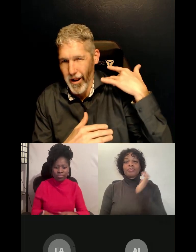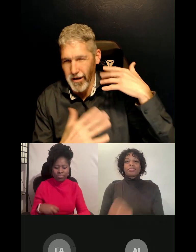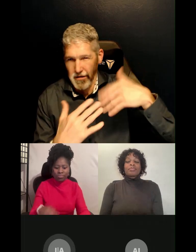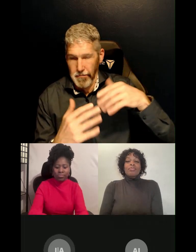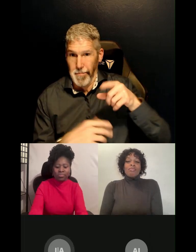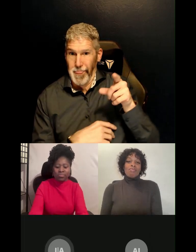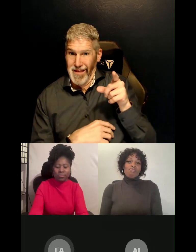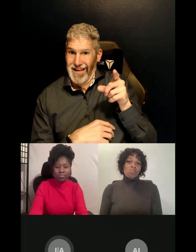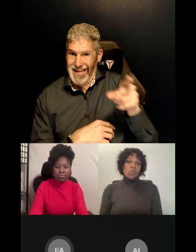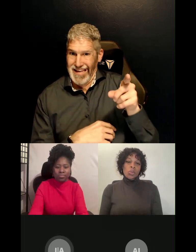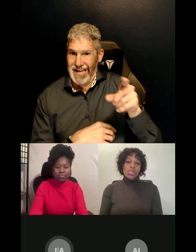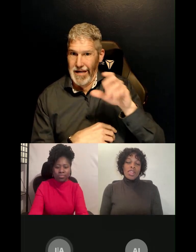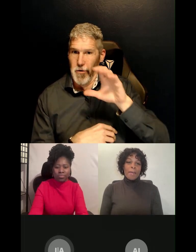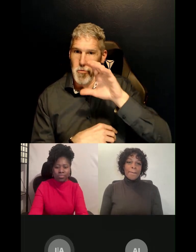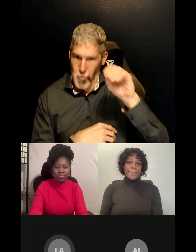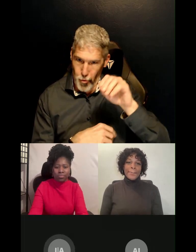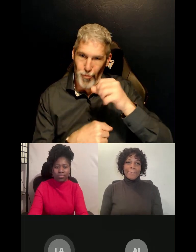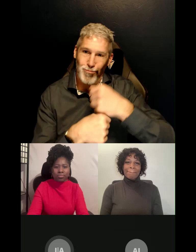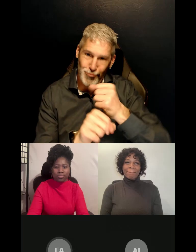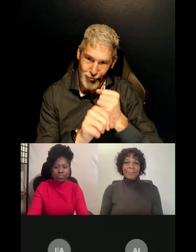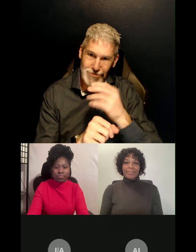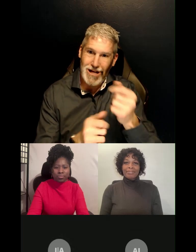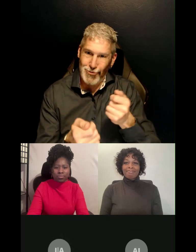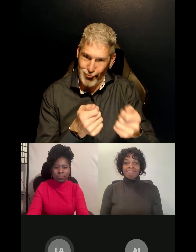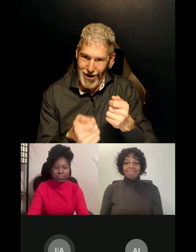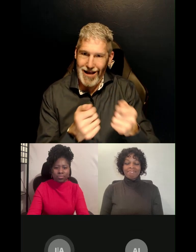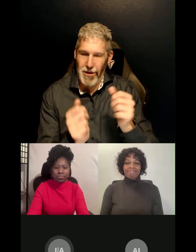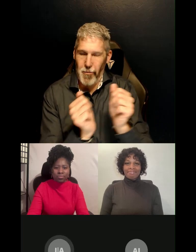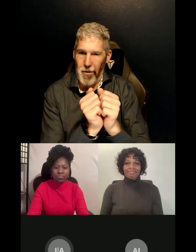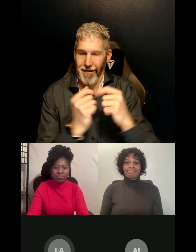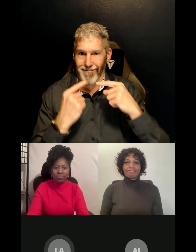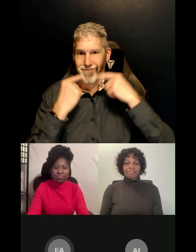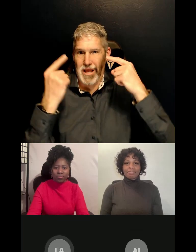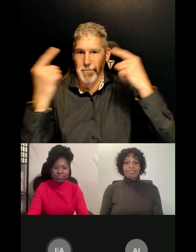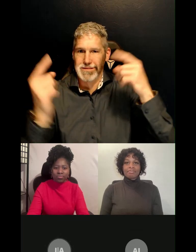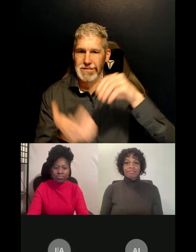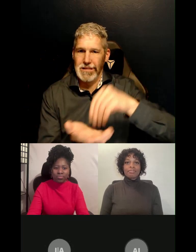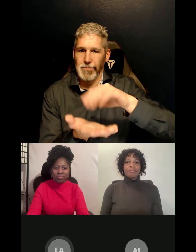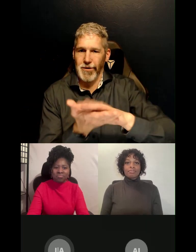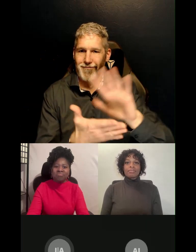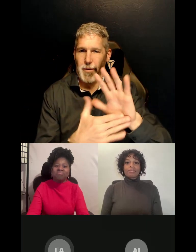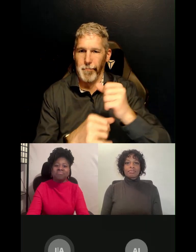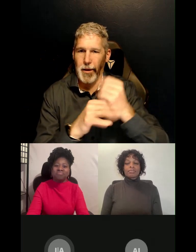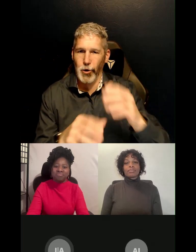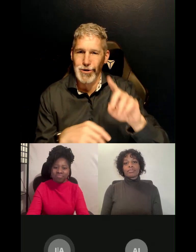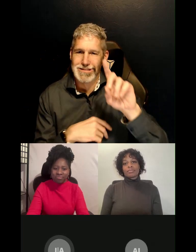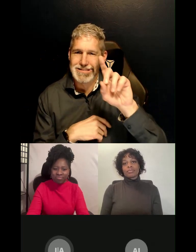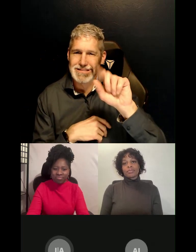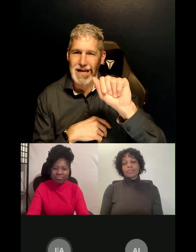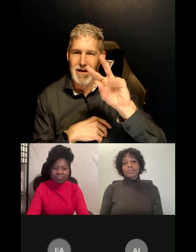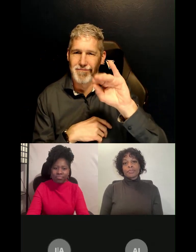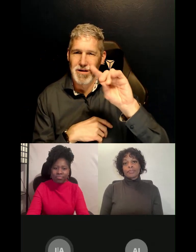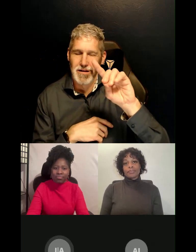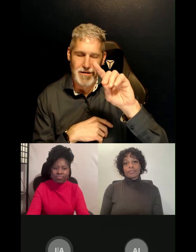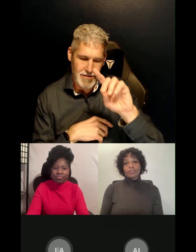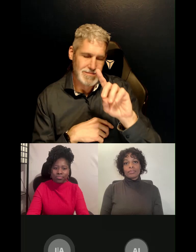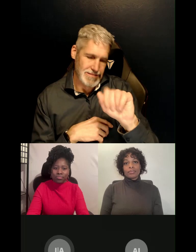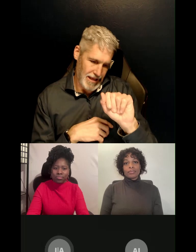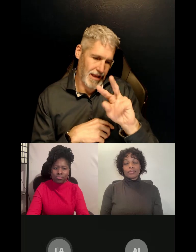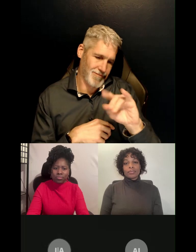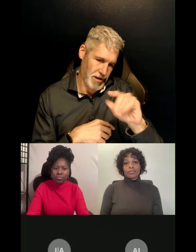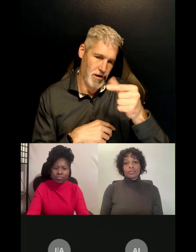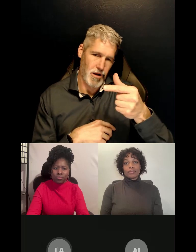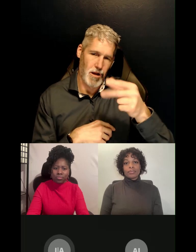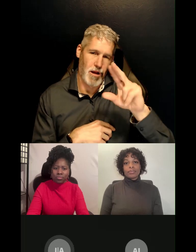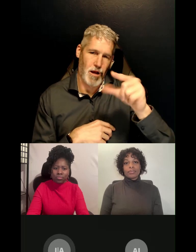with the Stars, he was in America's Top Model. He co-produced and directed with a famous